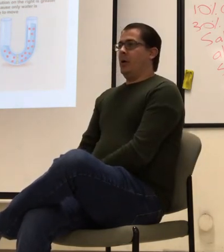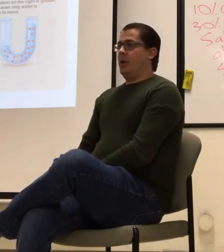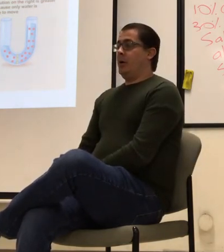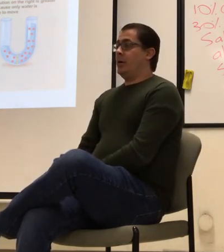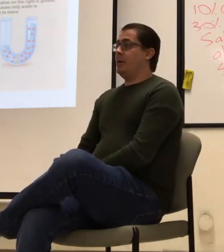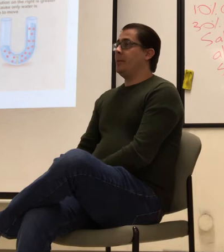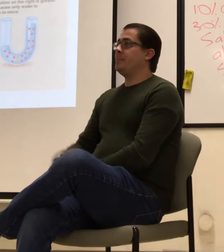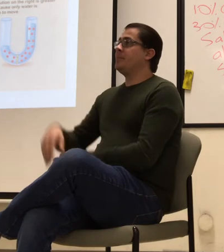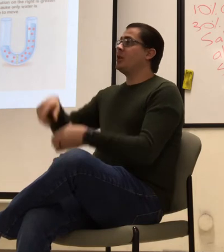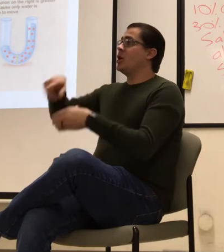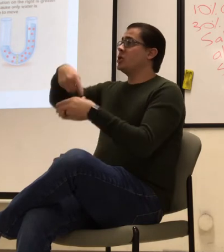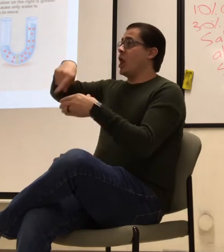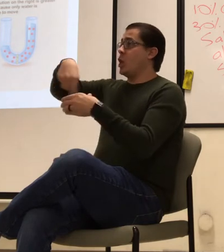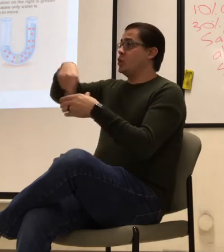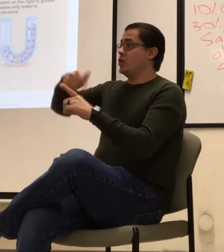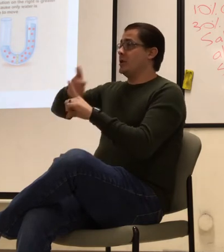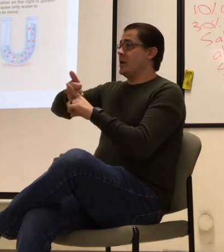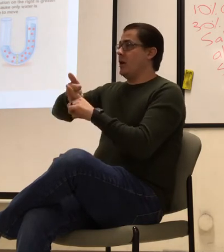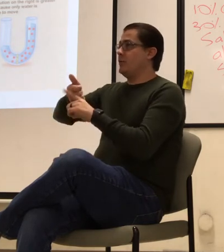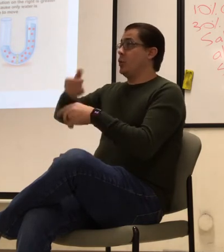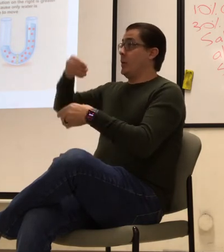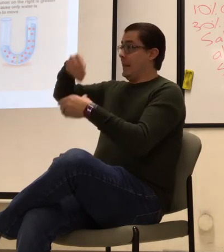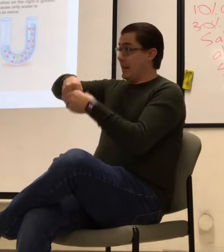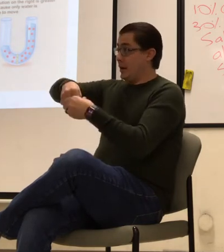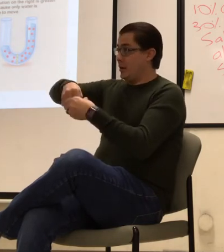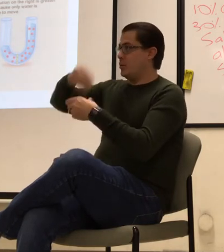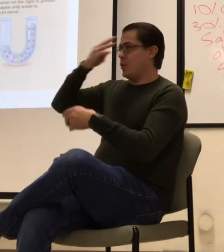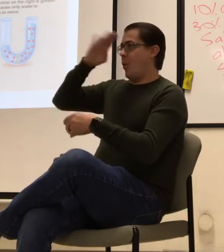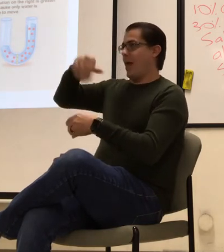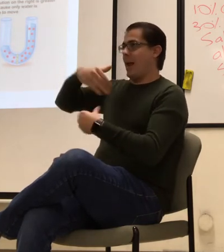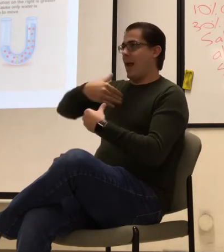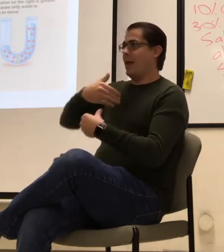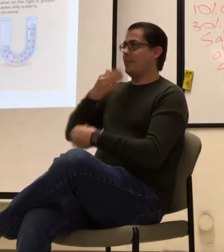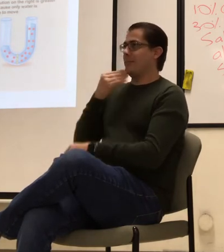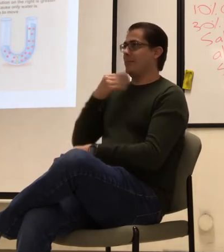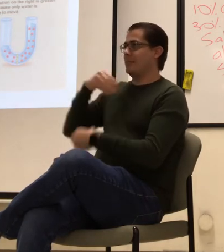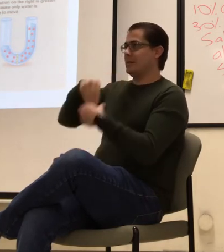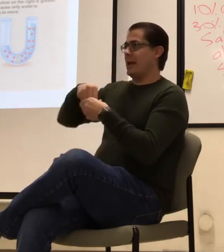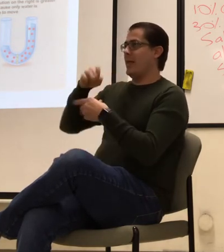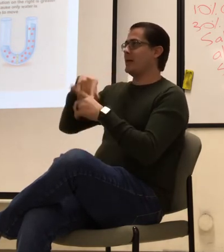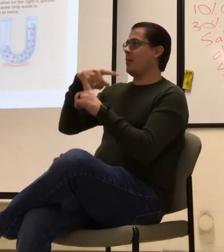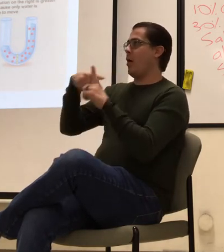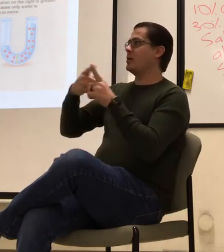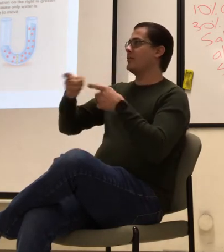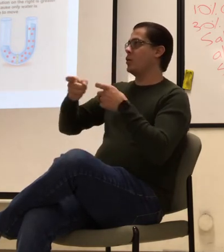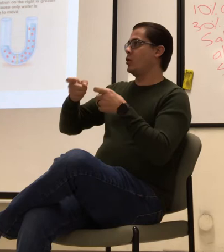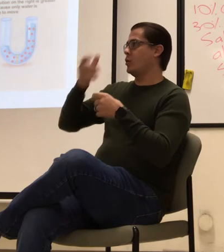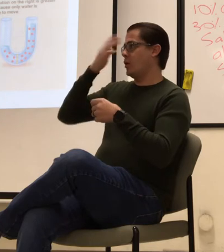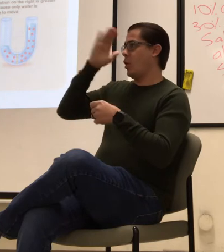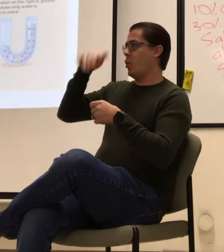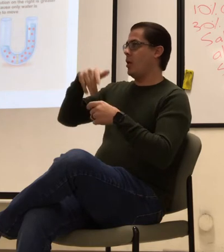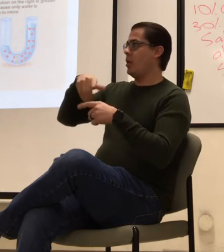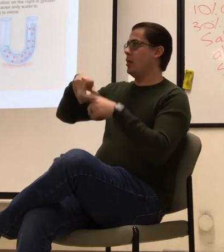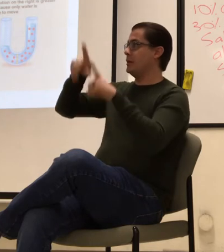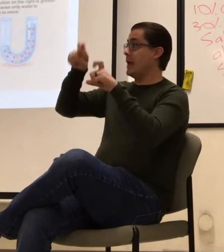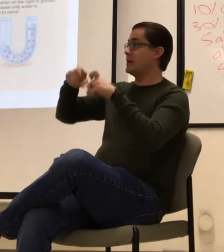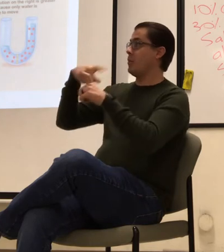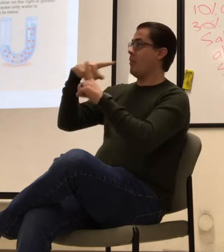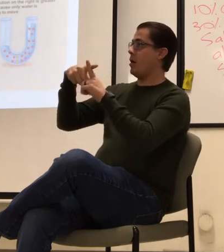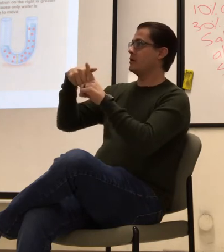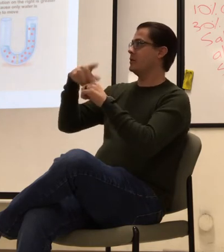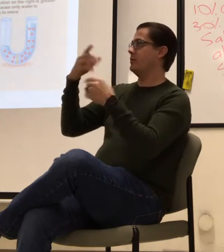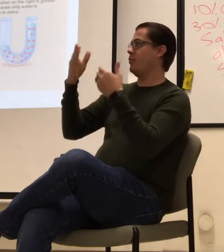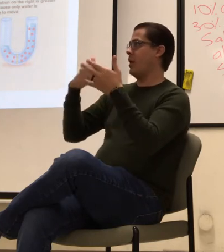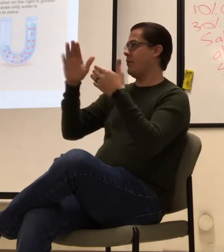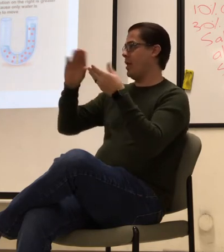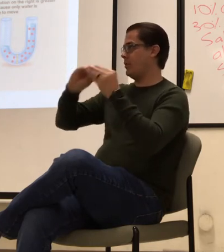The solution you put in there, you know that's got it, right? So that's positive control. You know it's going to test positive for that, whatever the readout